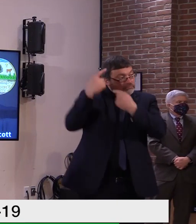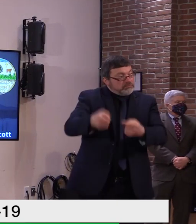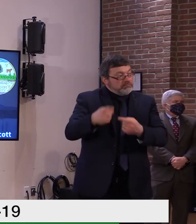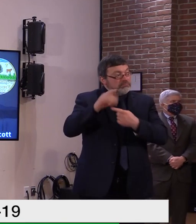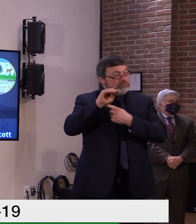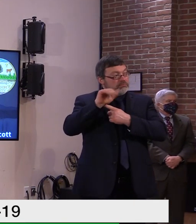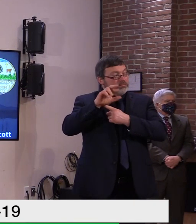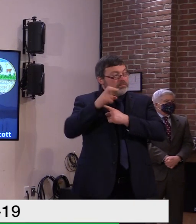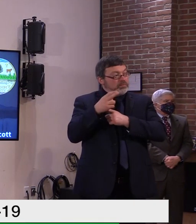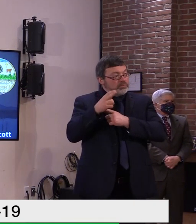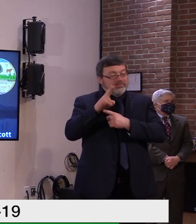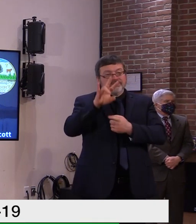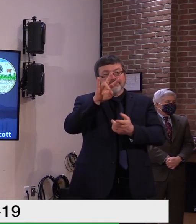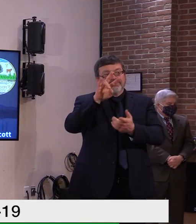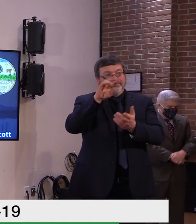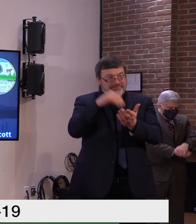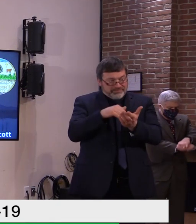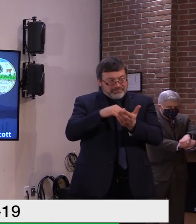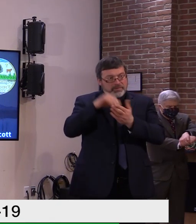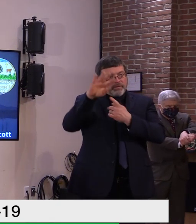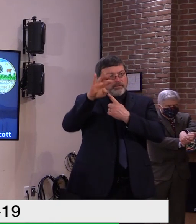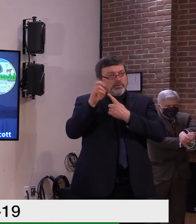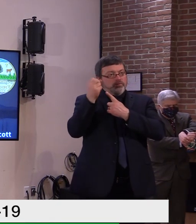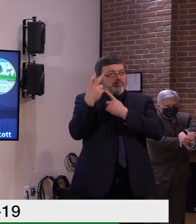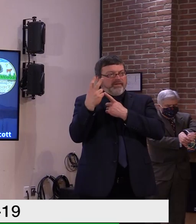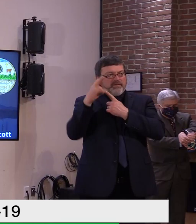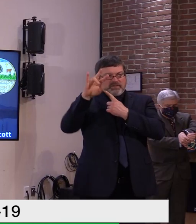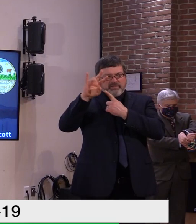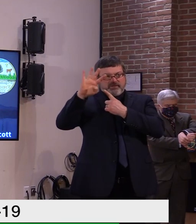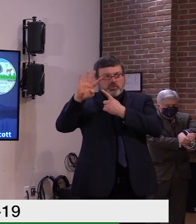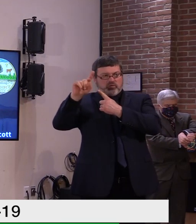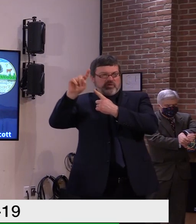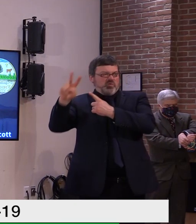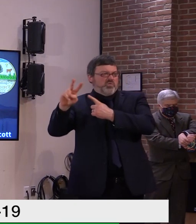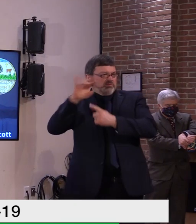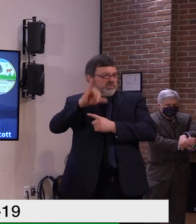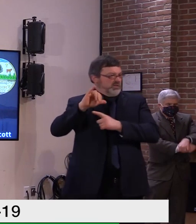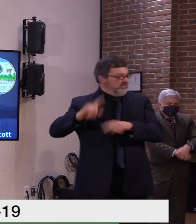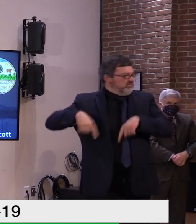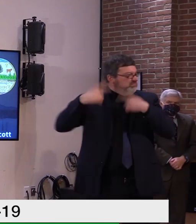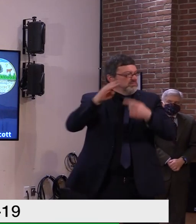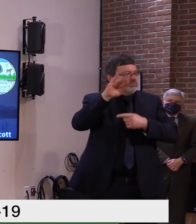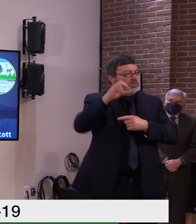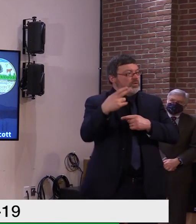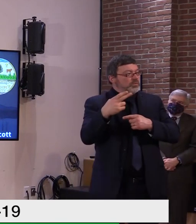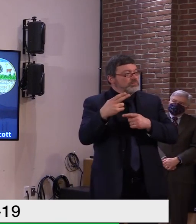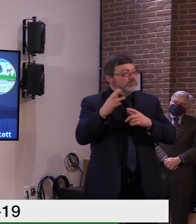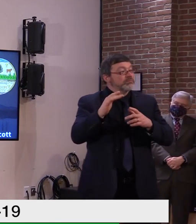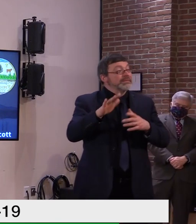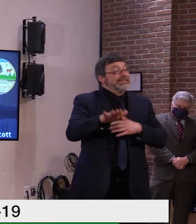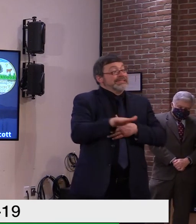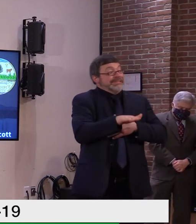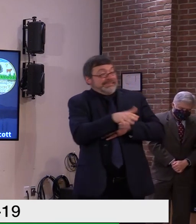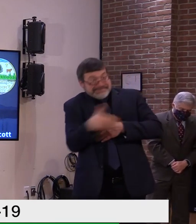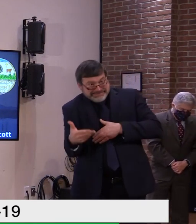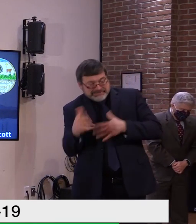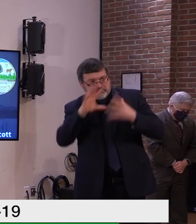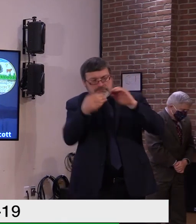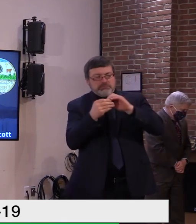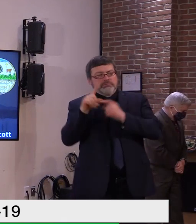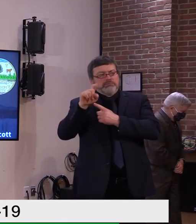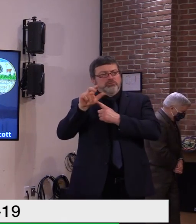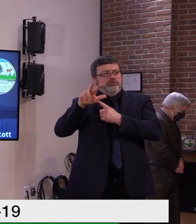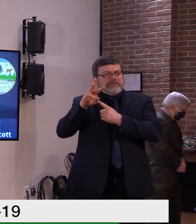unfortunately our total deaths to 136. The total number of active cases in long-term